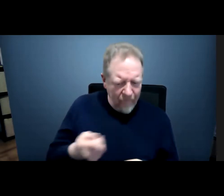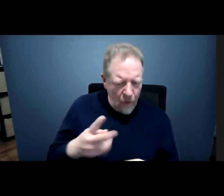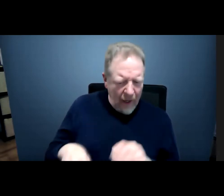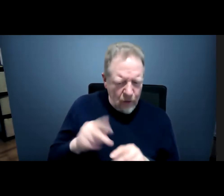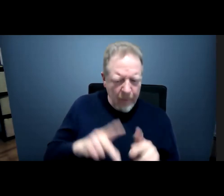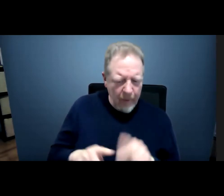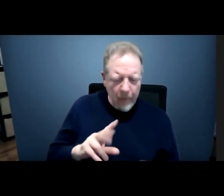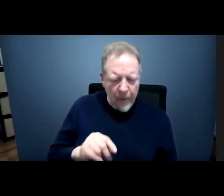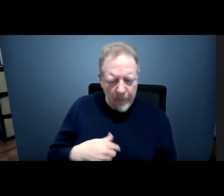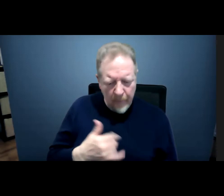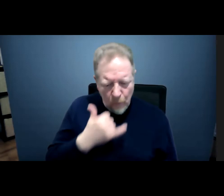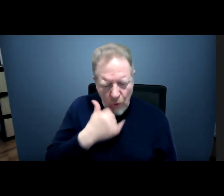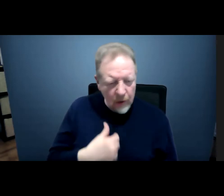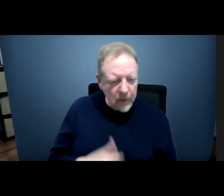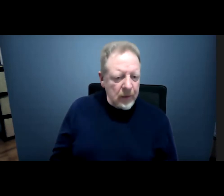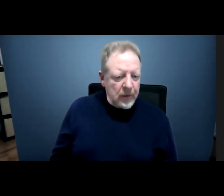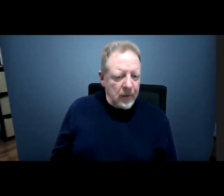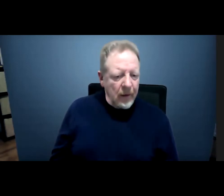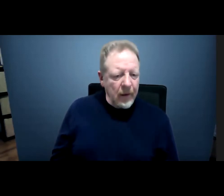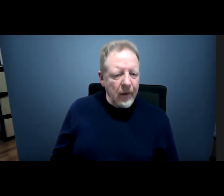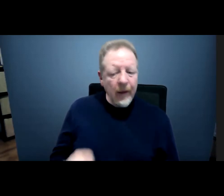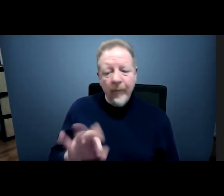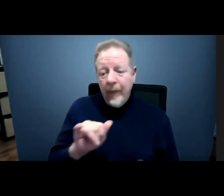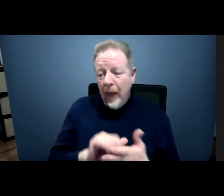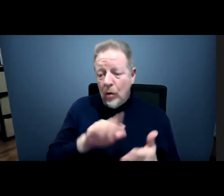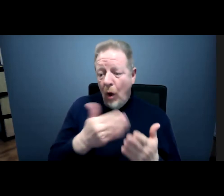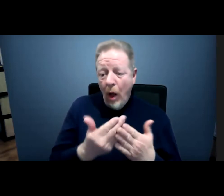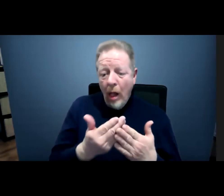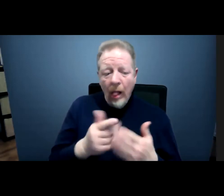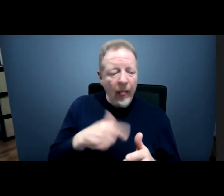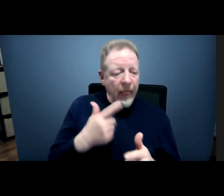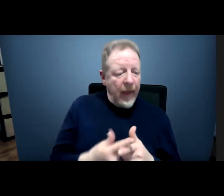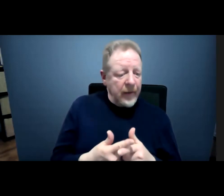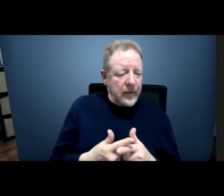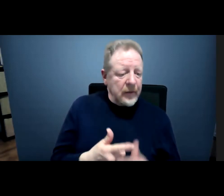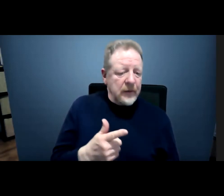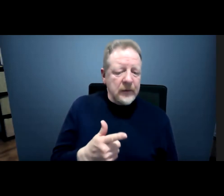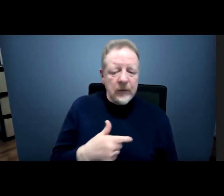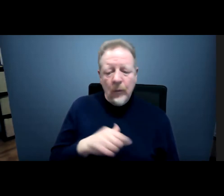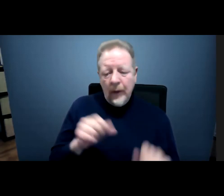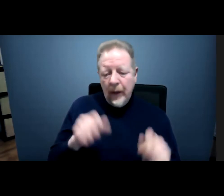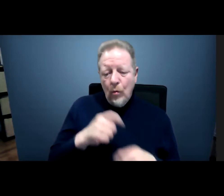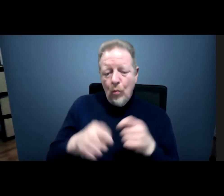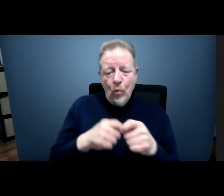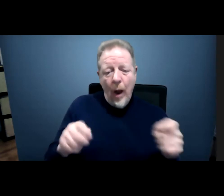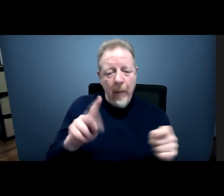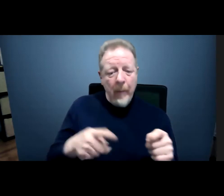But if that's all, then we can wrap up the meeting. I